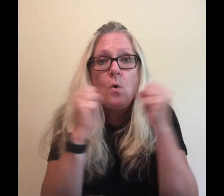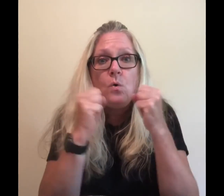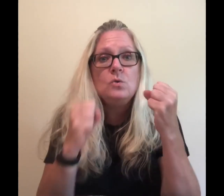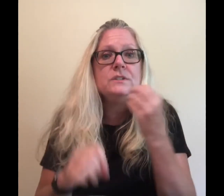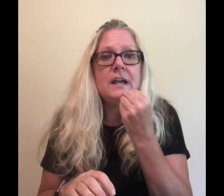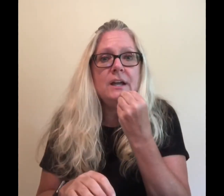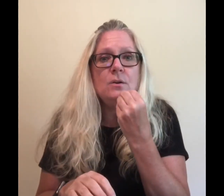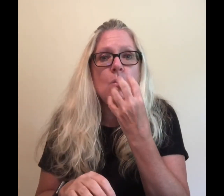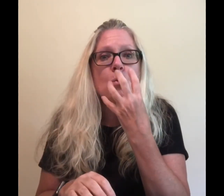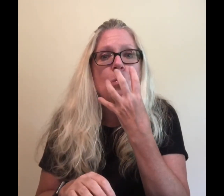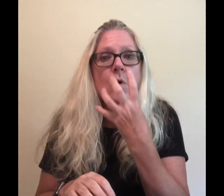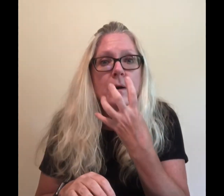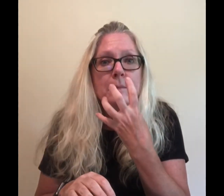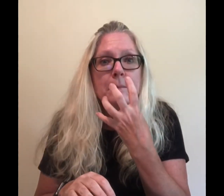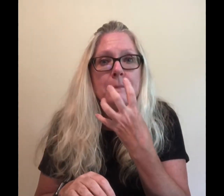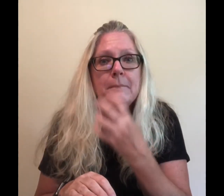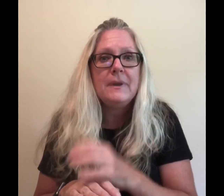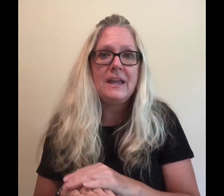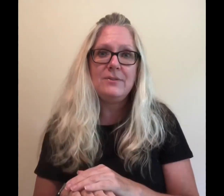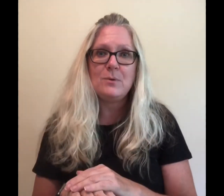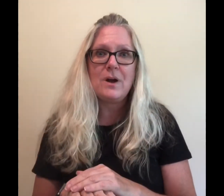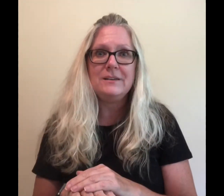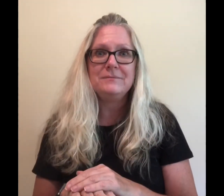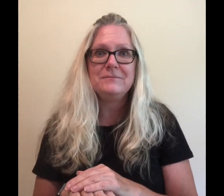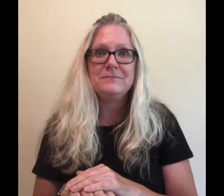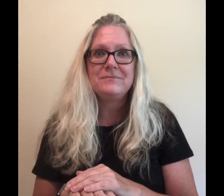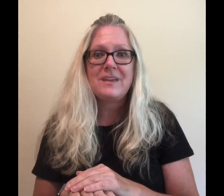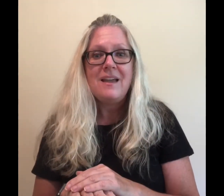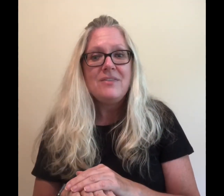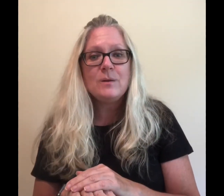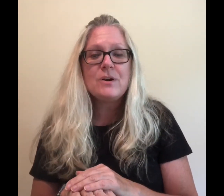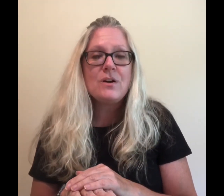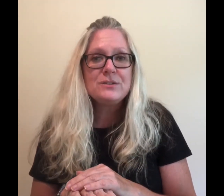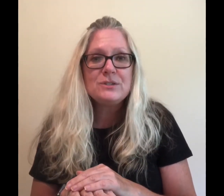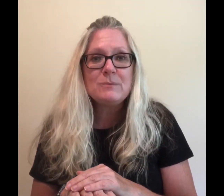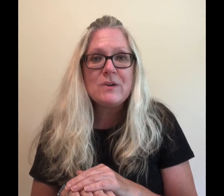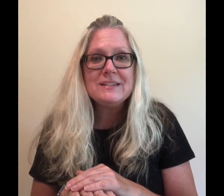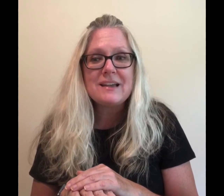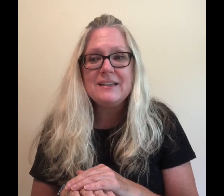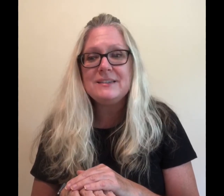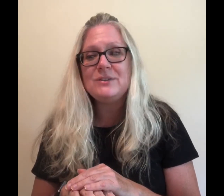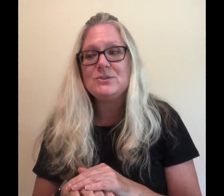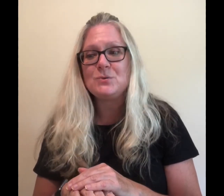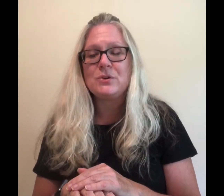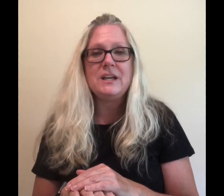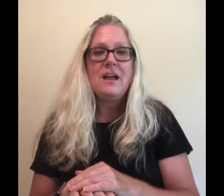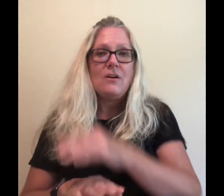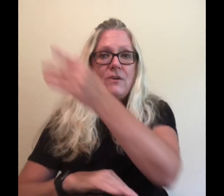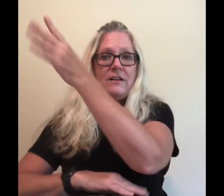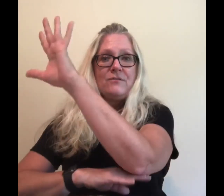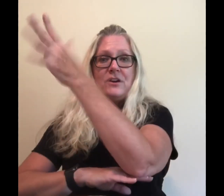cold and warm. Either one. There were also some great signs in this story. For